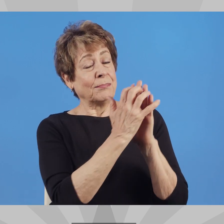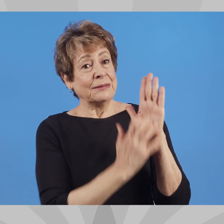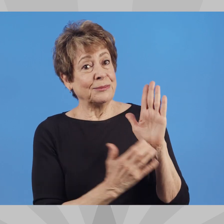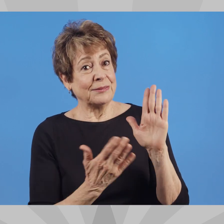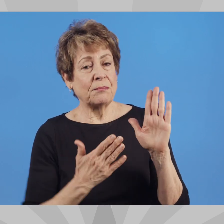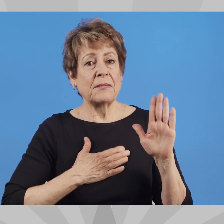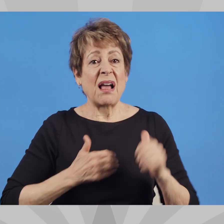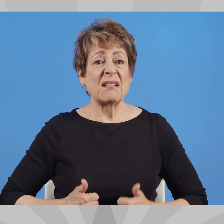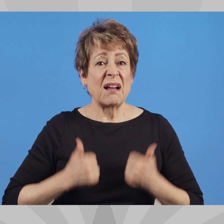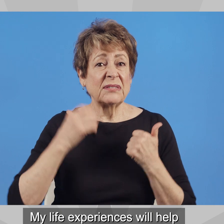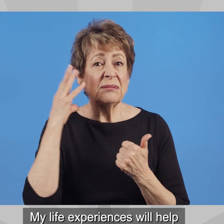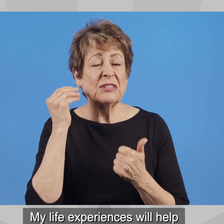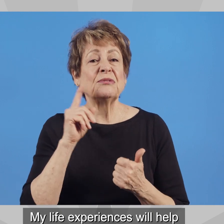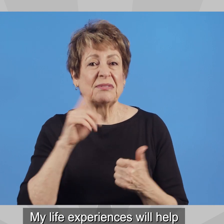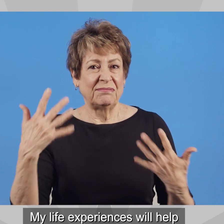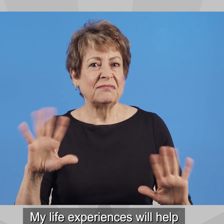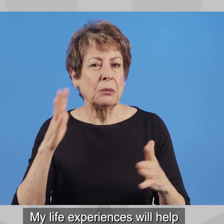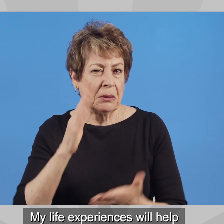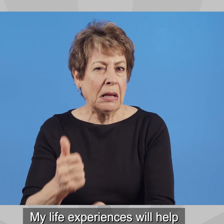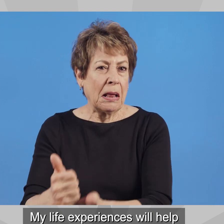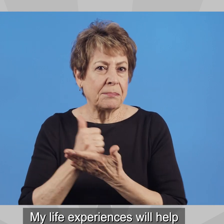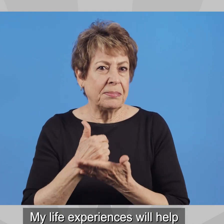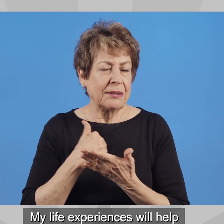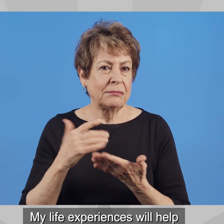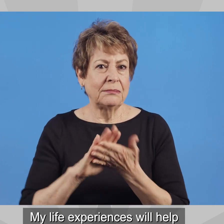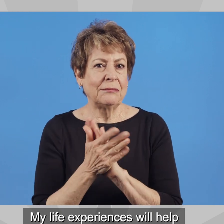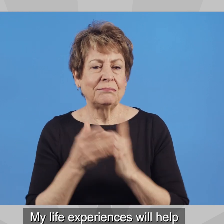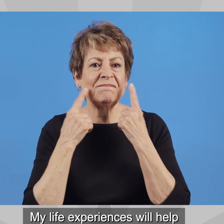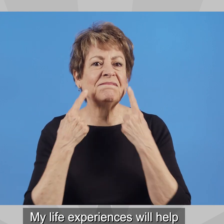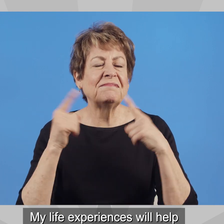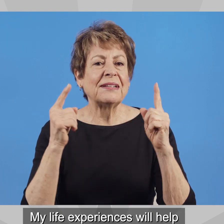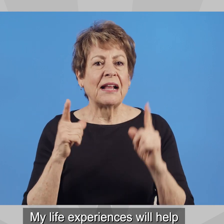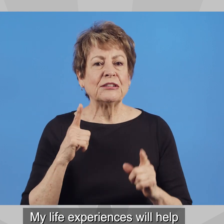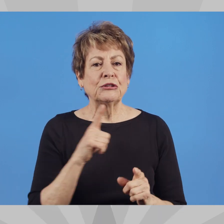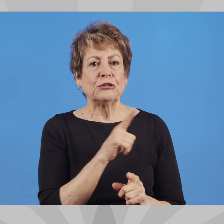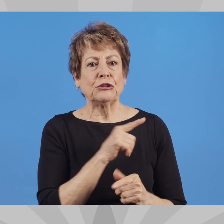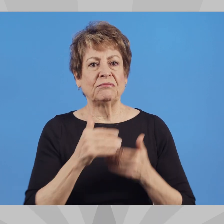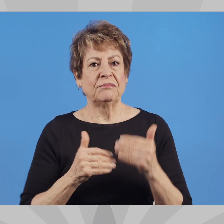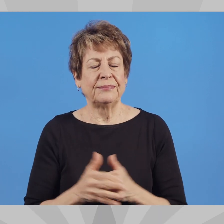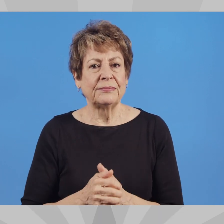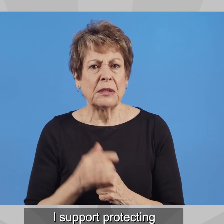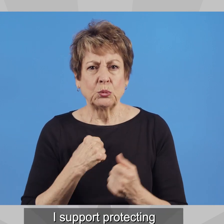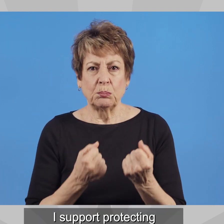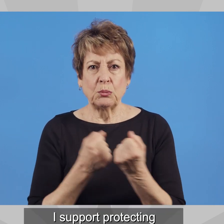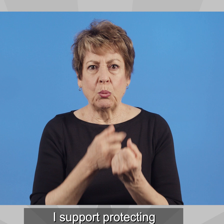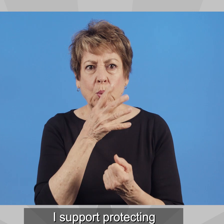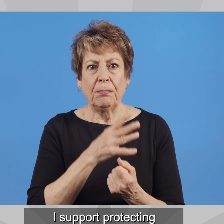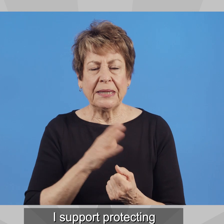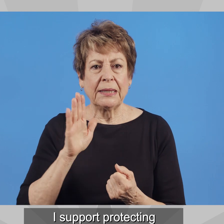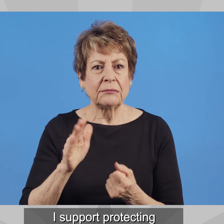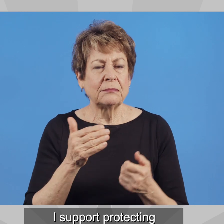Statement. My life experiences will help me be an effective legislator. I